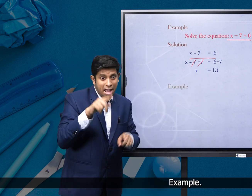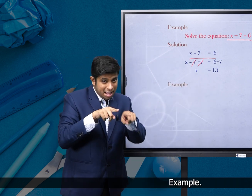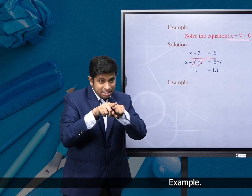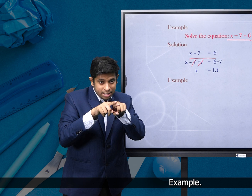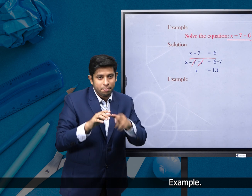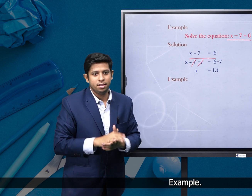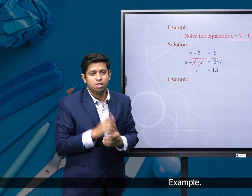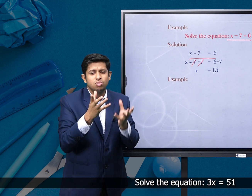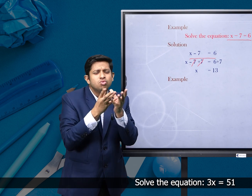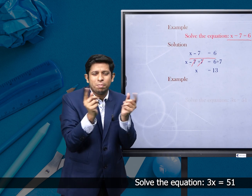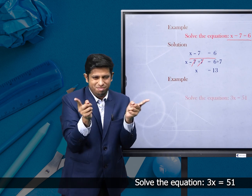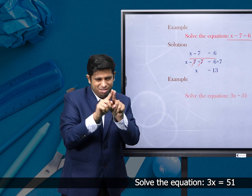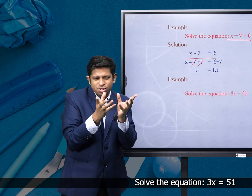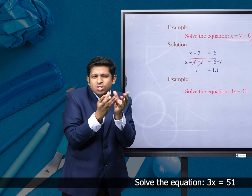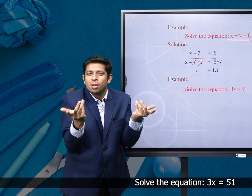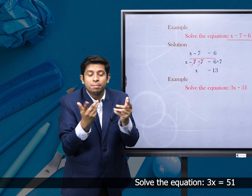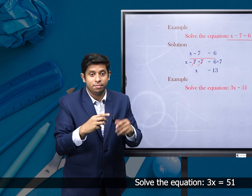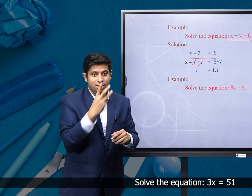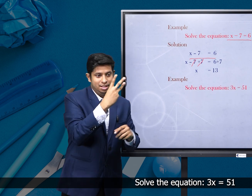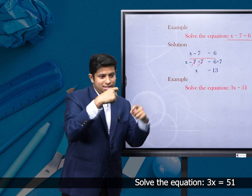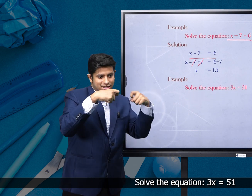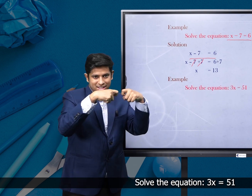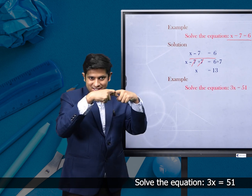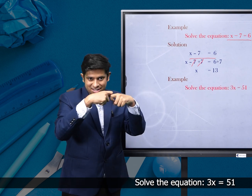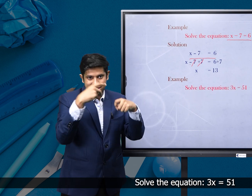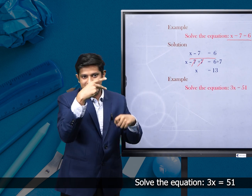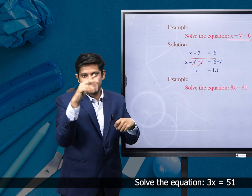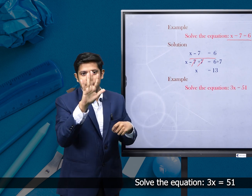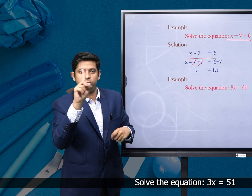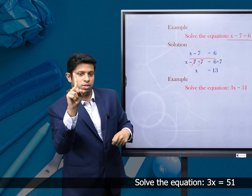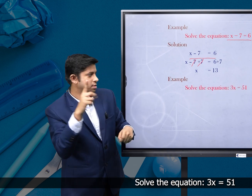Example. Solve the equation 3x is equal to 51.